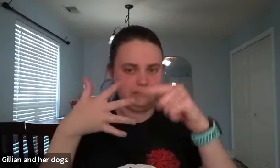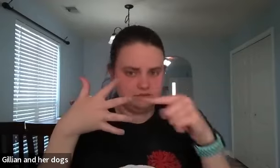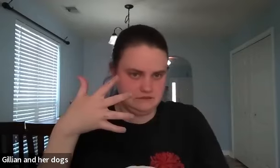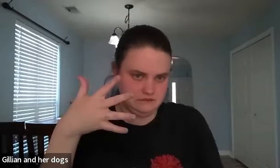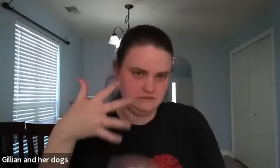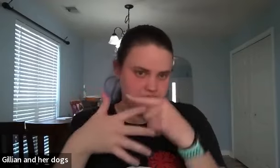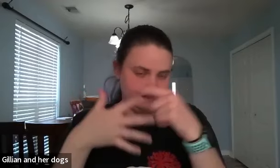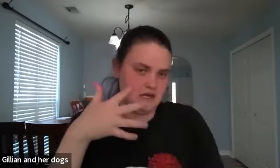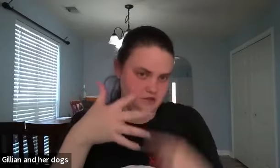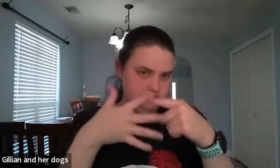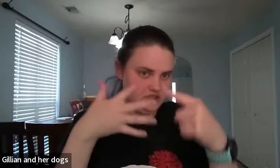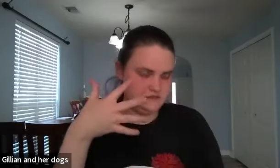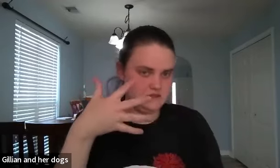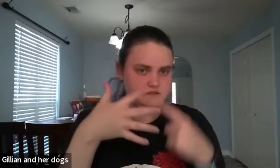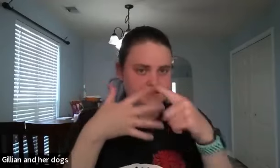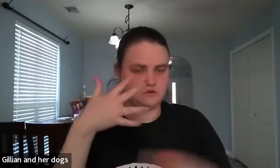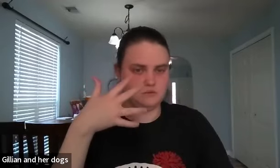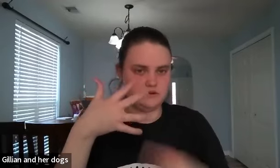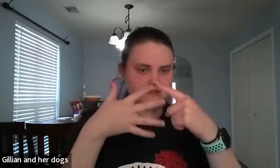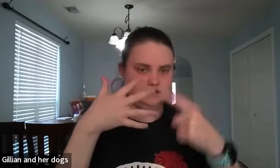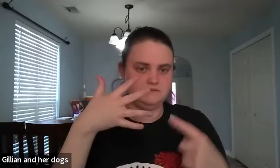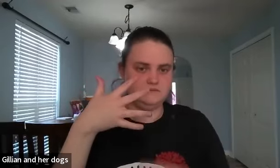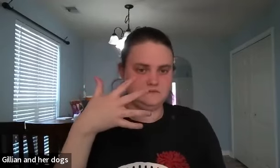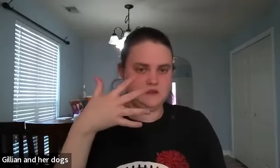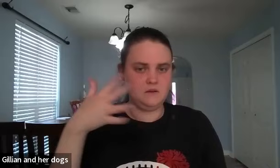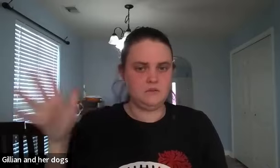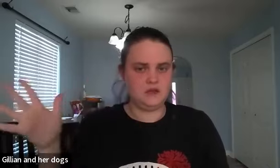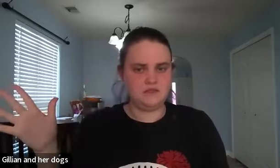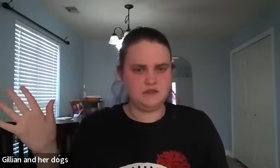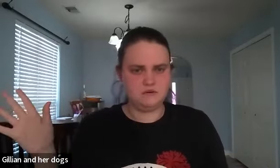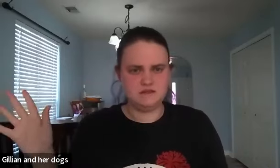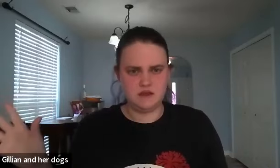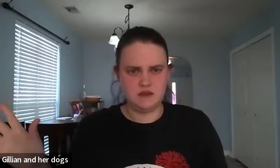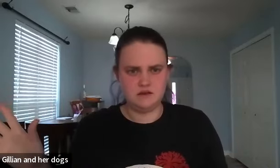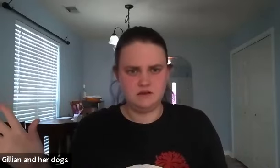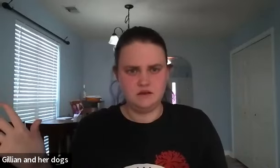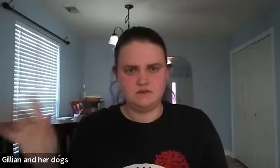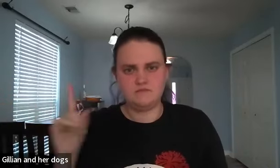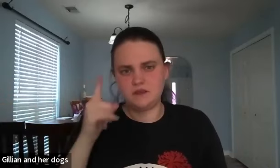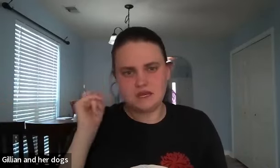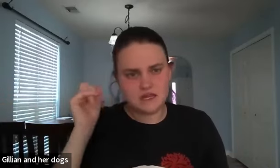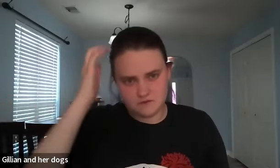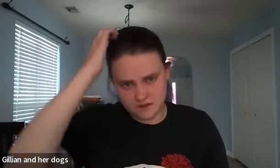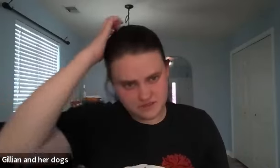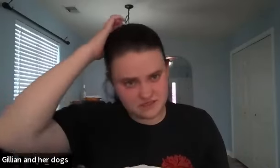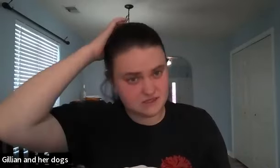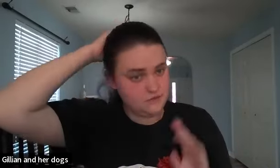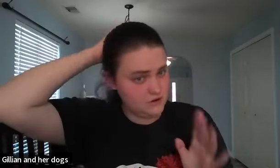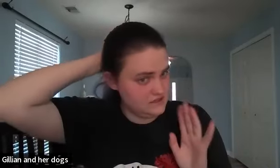Like our family list. Like that's kind of how you list things. That's the word I was thinking. But I think we did that. If I forget any other family signs that we've already done,